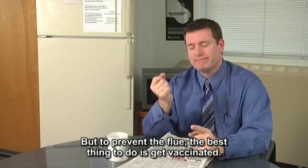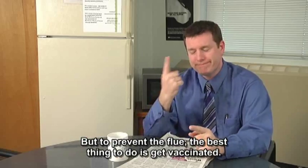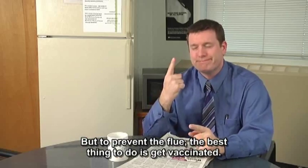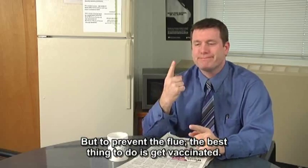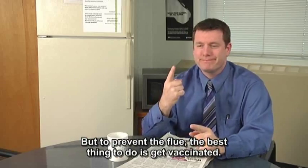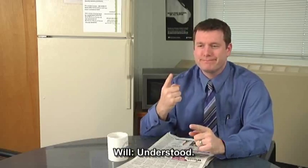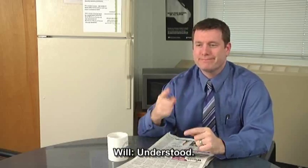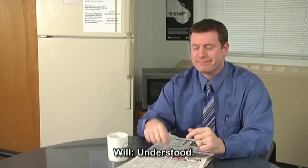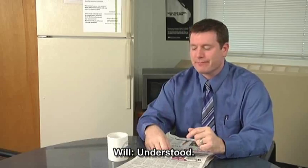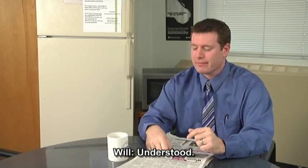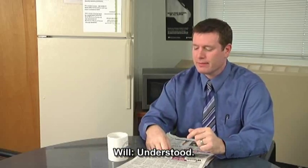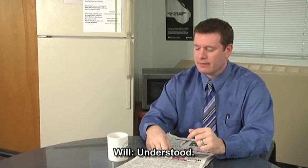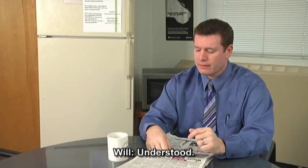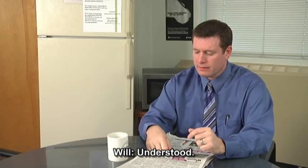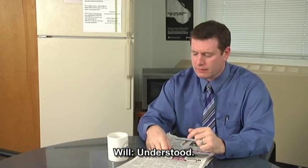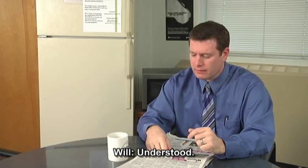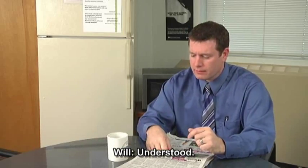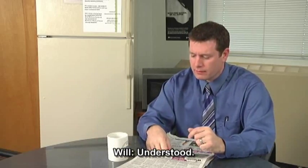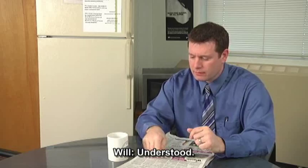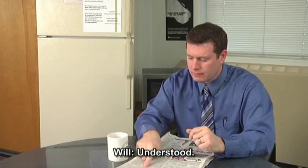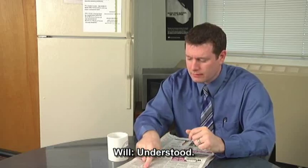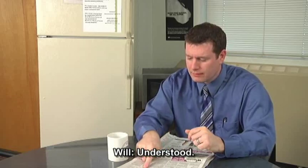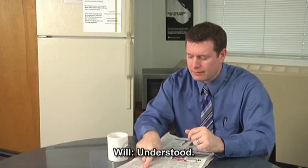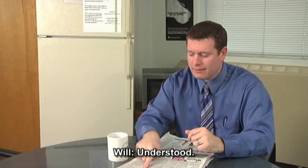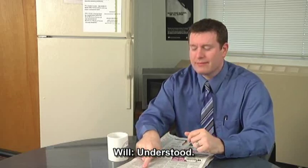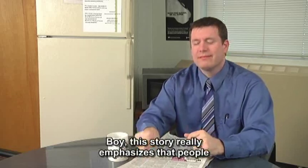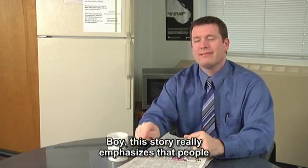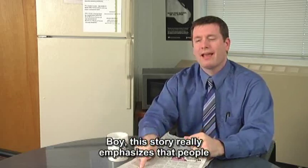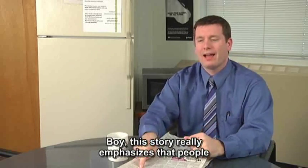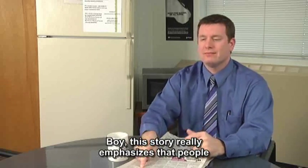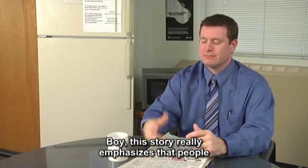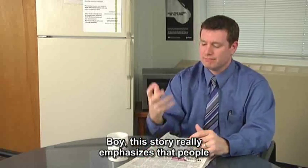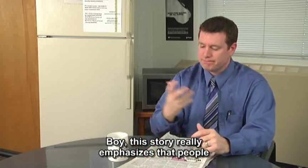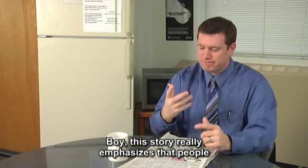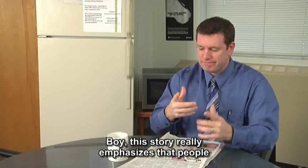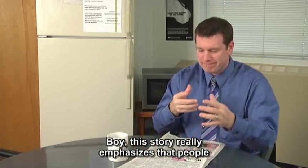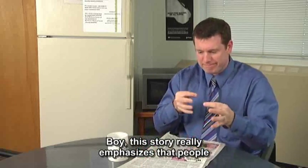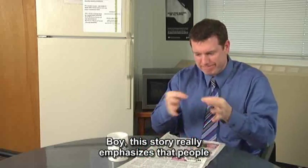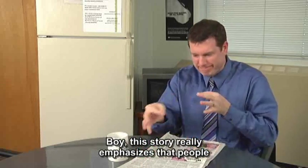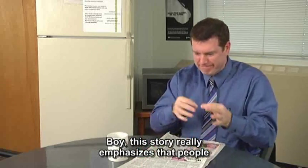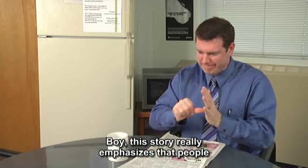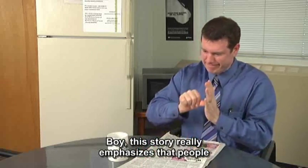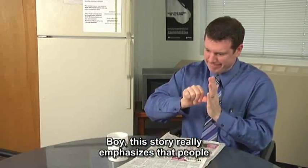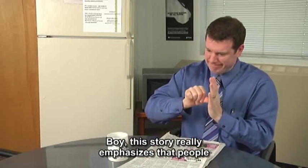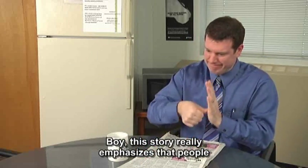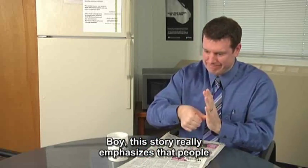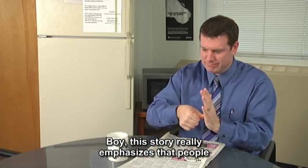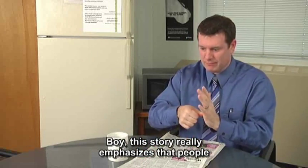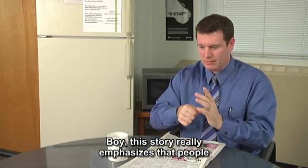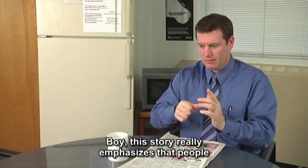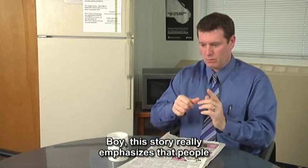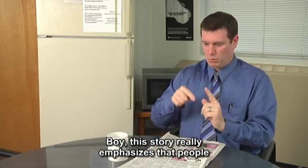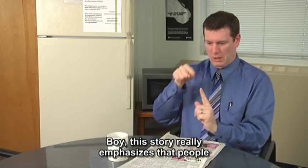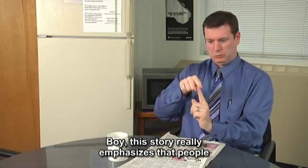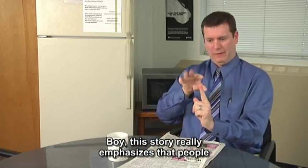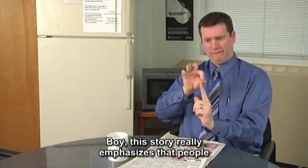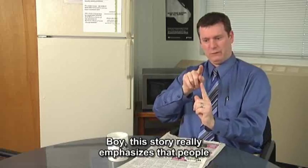Understood. Boy, this story really emphasizes that people should get a flu